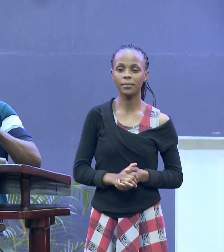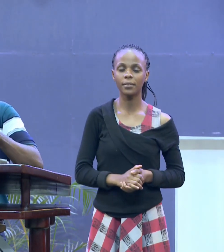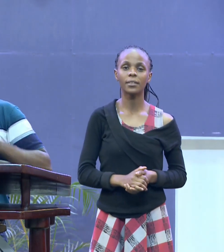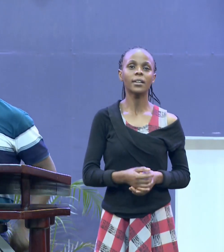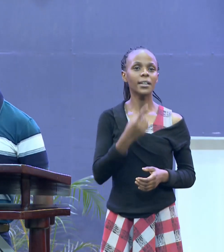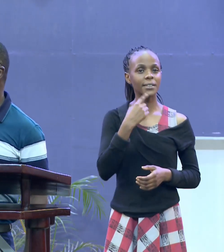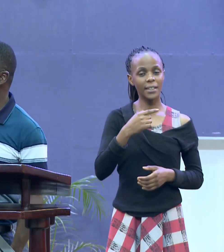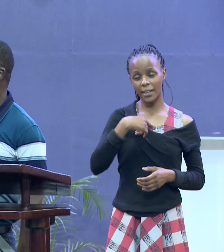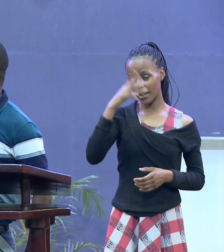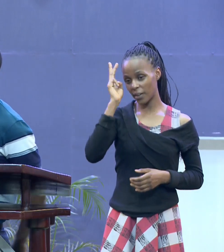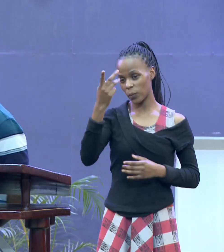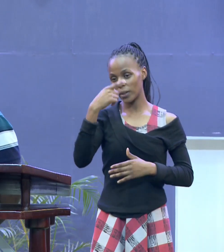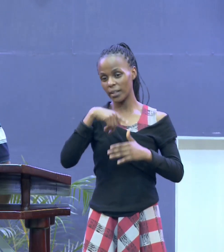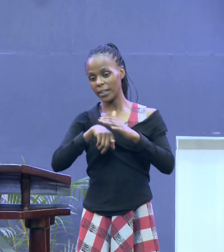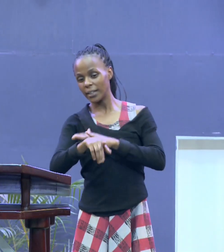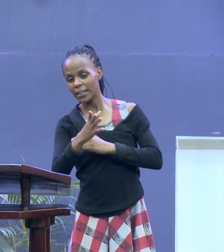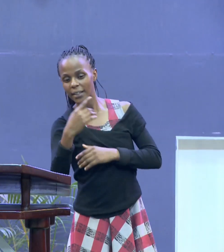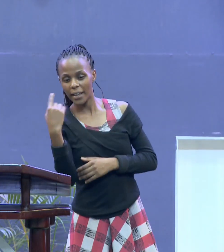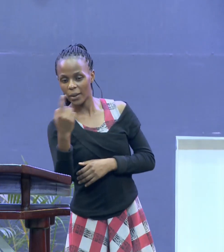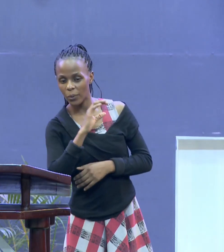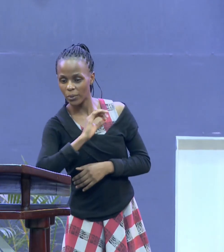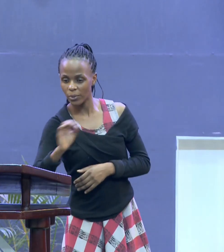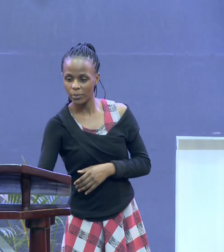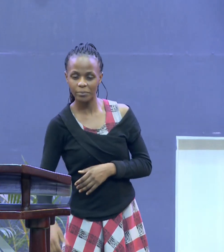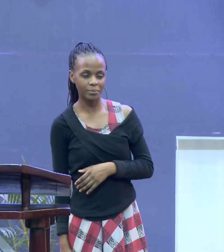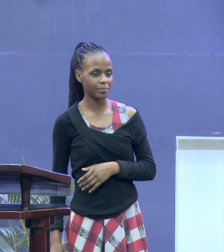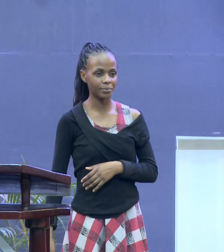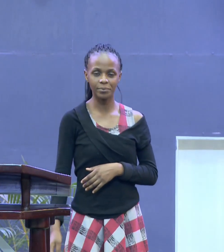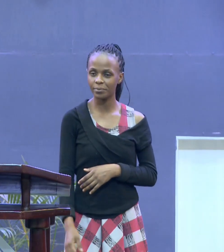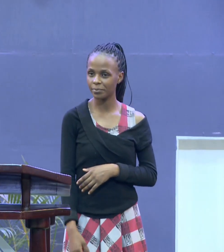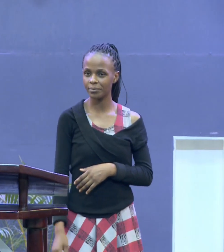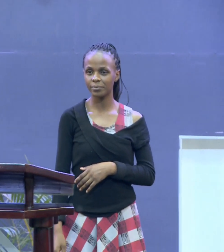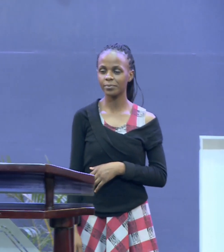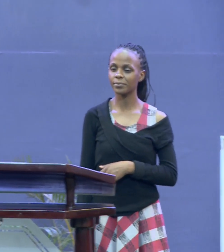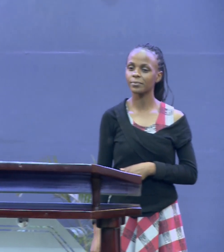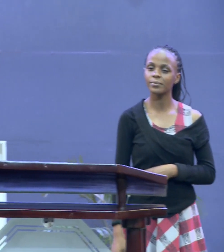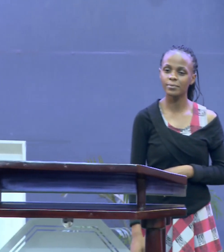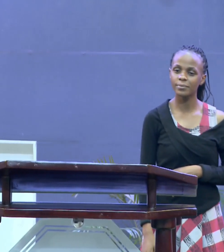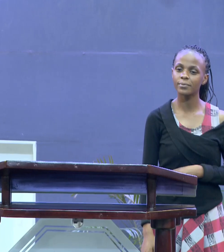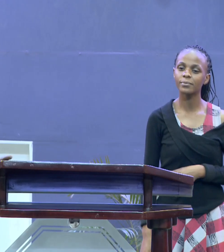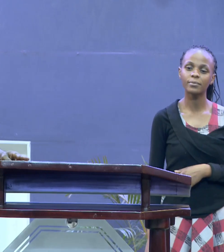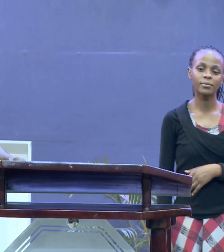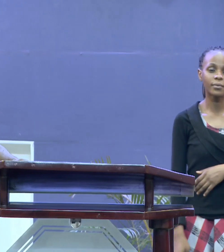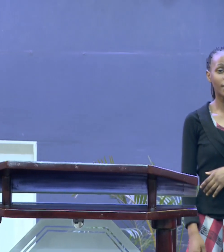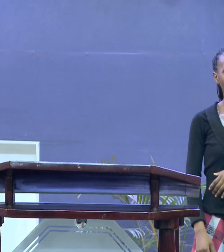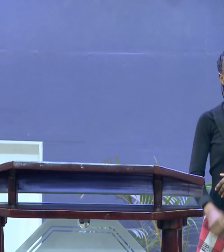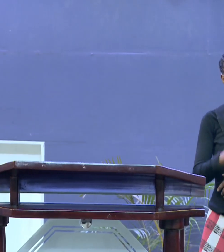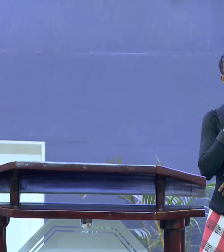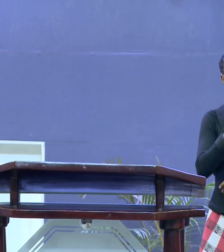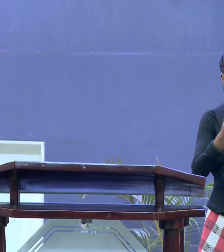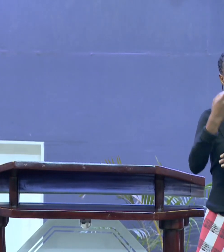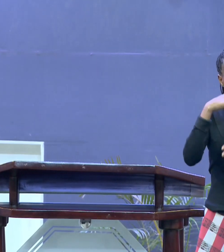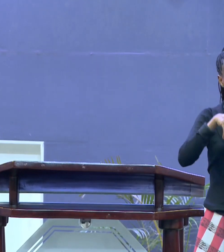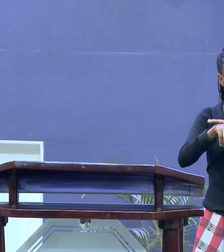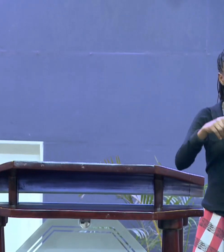will not enter there alone. Agamba sijja yingira yeyonzeka. It is not easy to enter